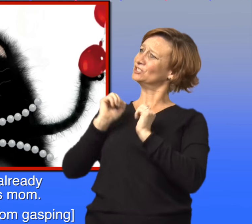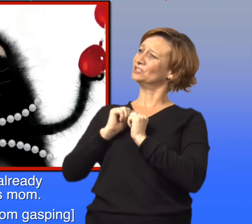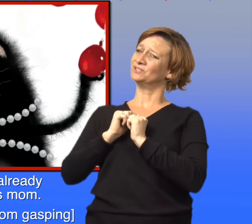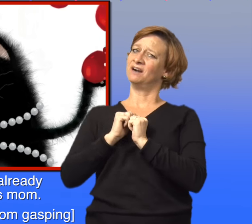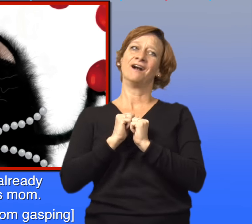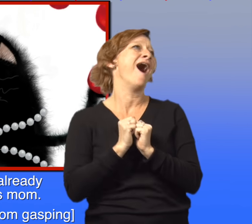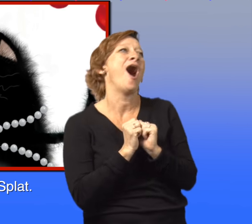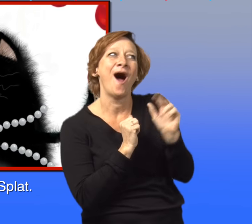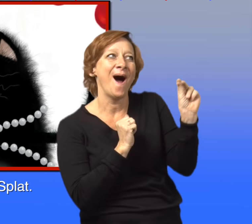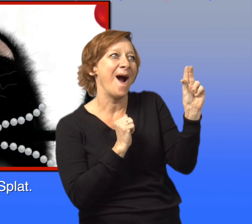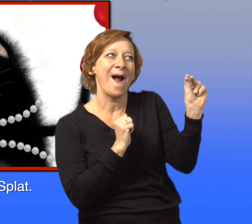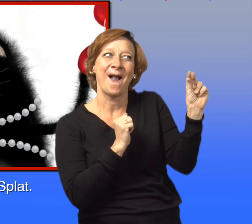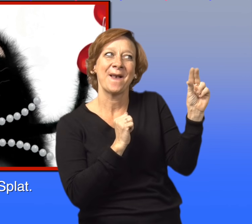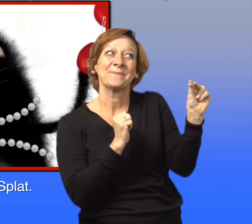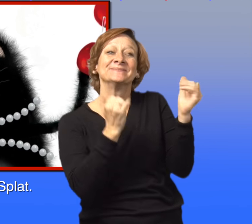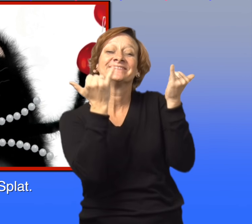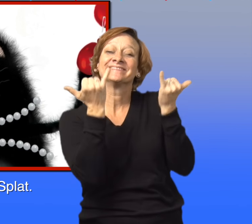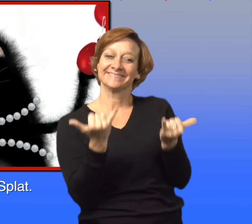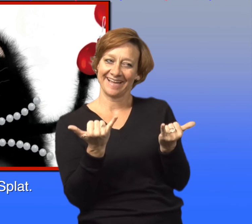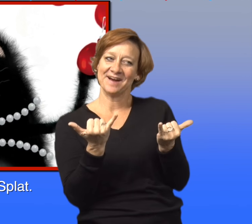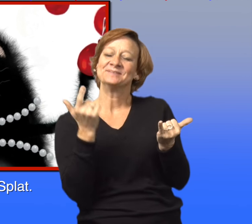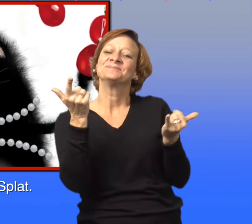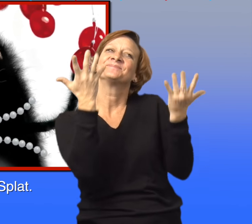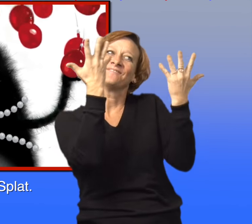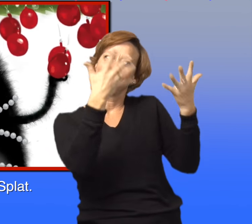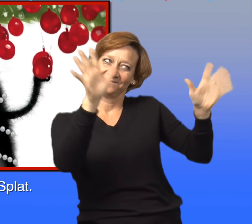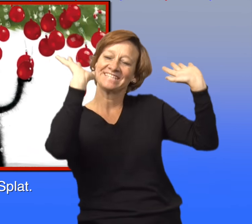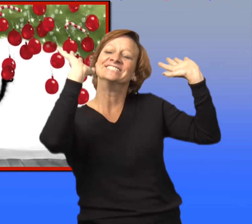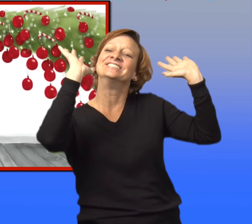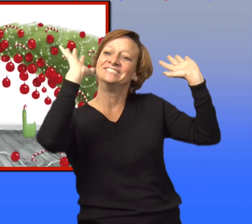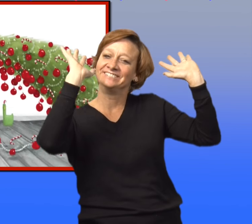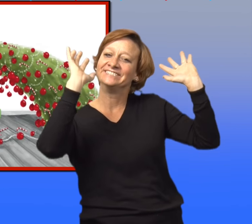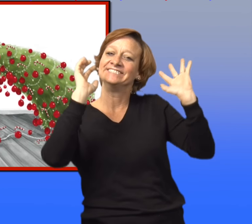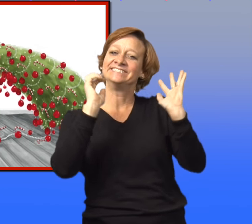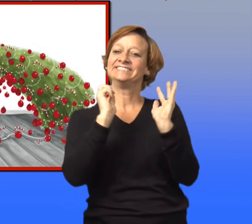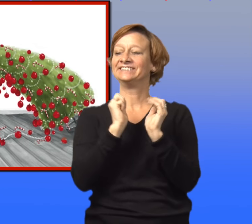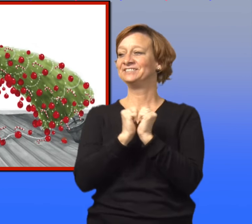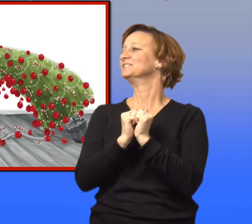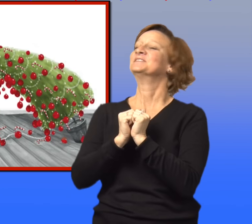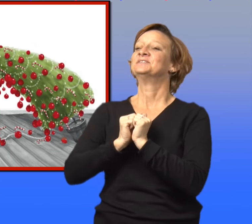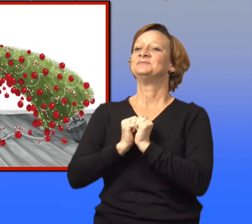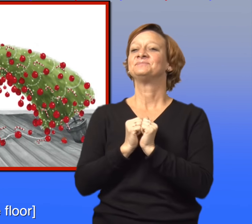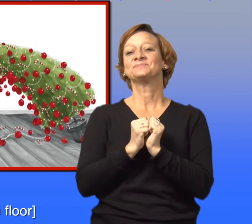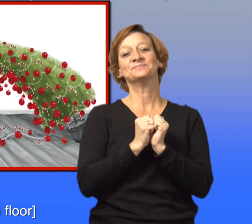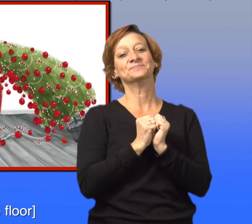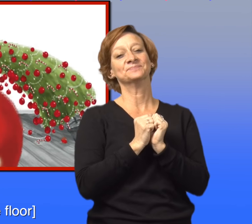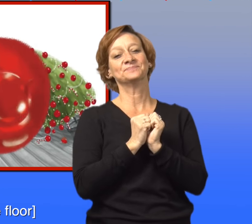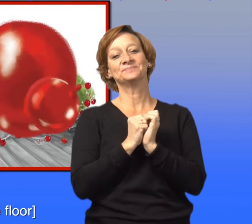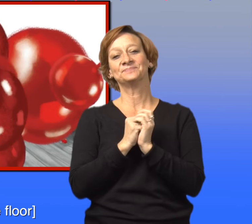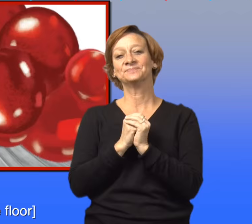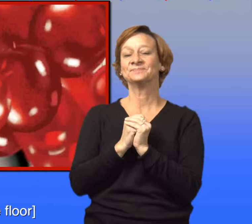his mum. Not even close, said Splat. But it is now.